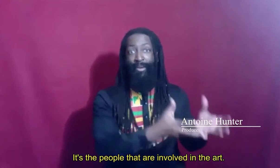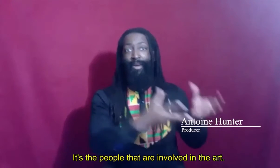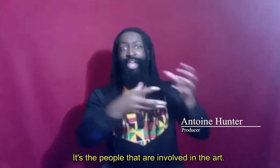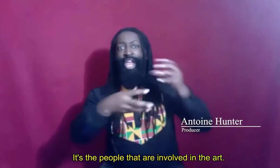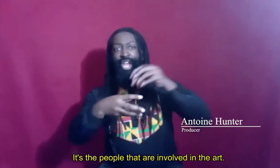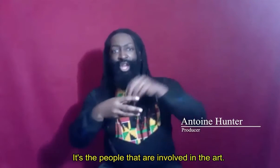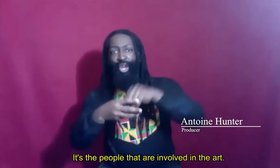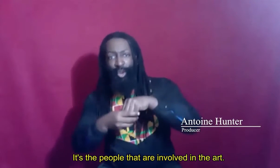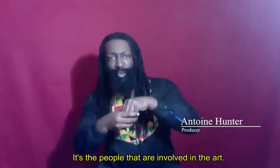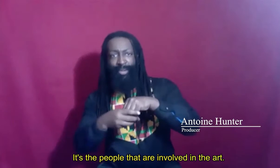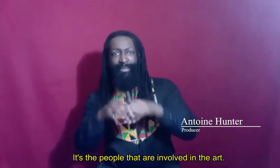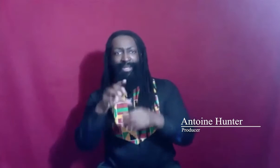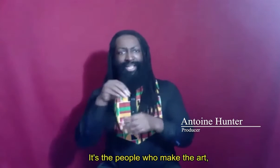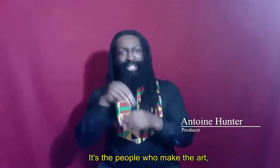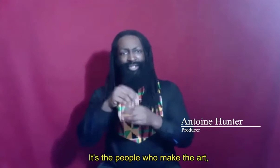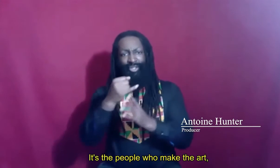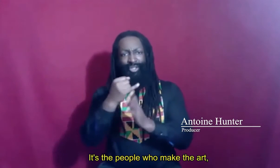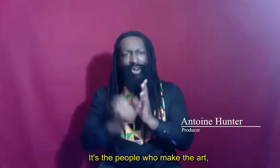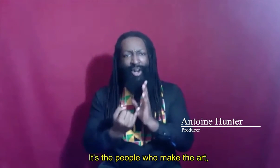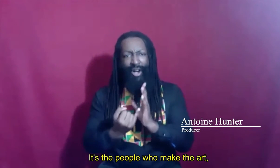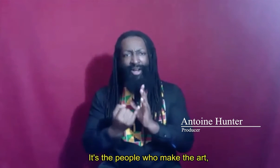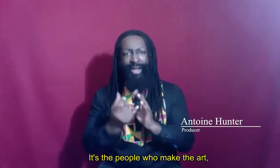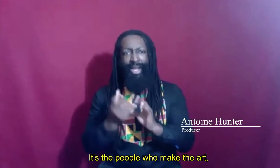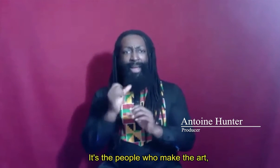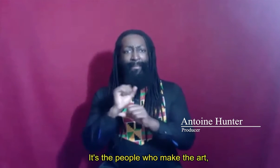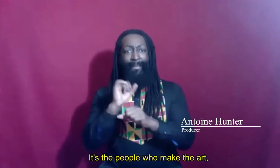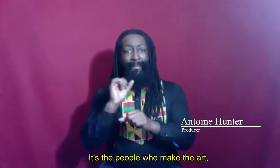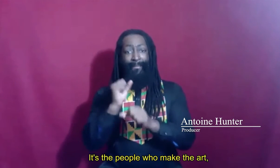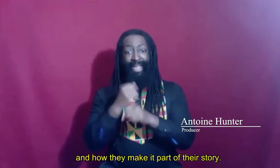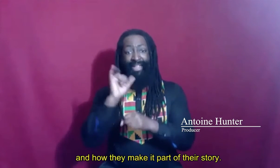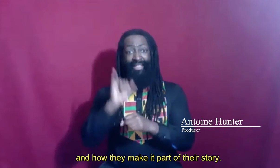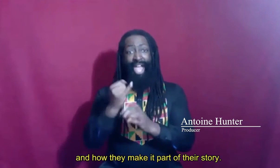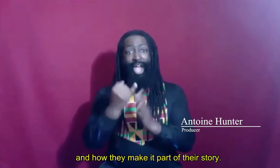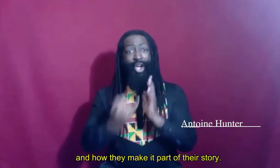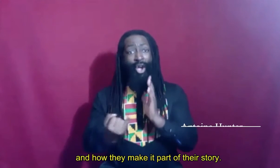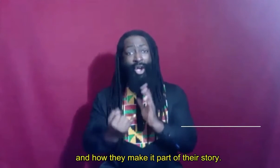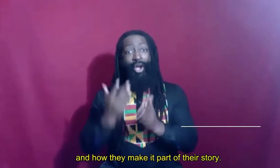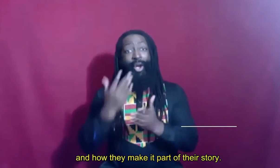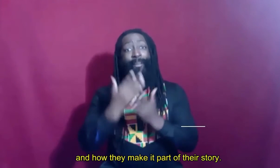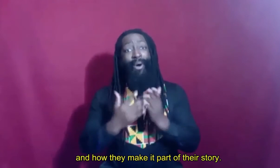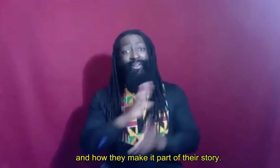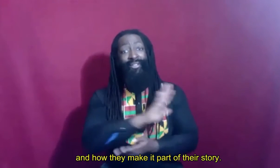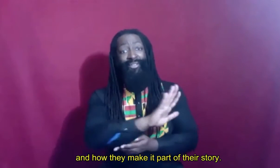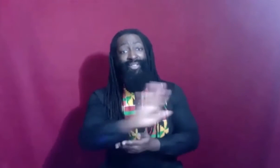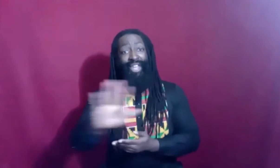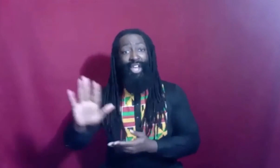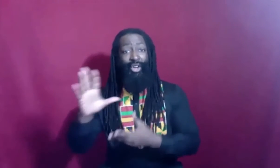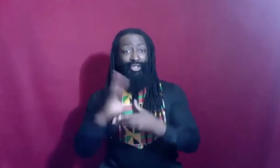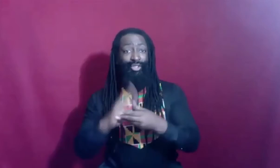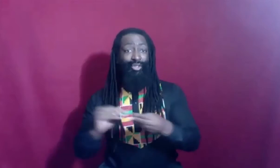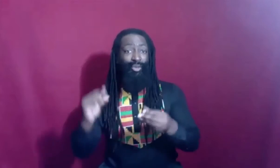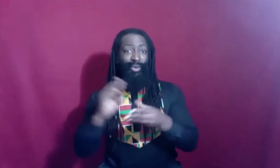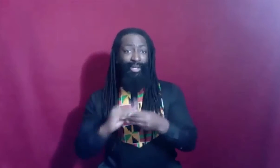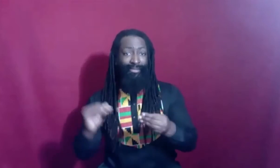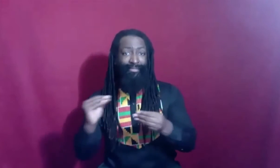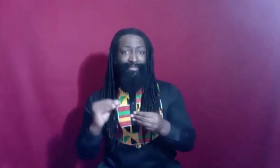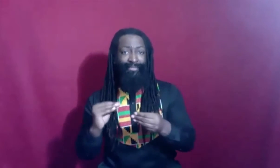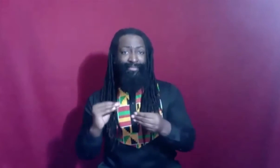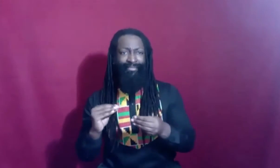It's the people that are involved in the art. It's the people who make the art and how they make it part of their story.